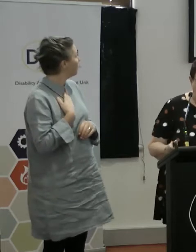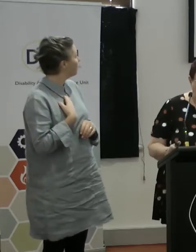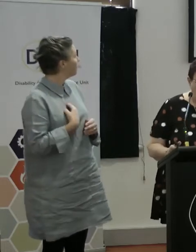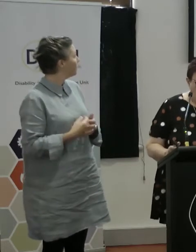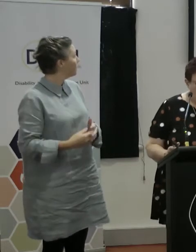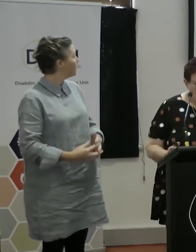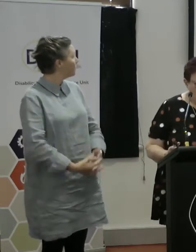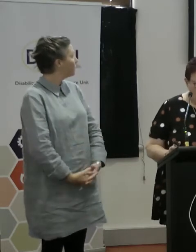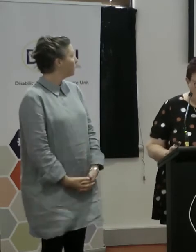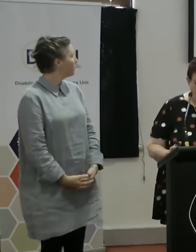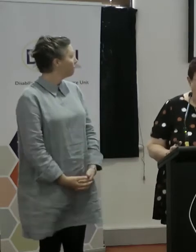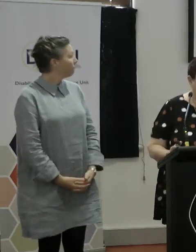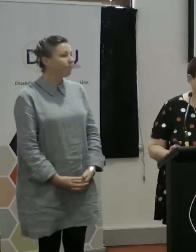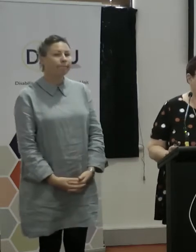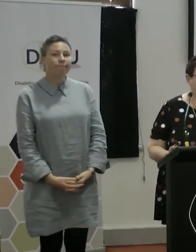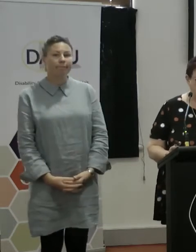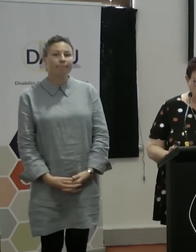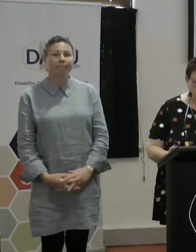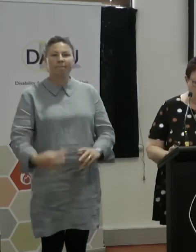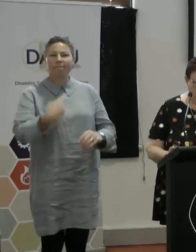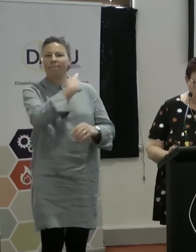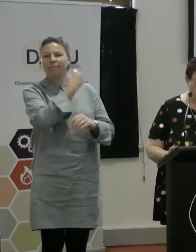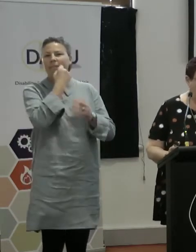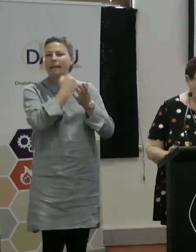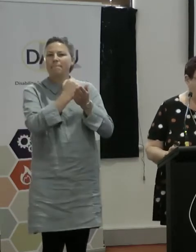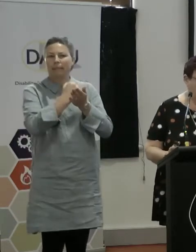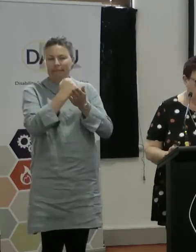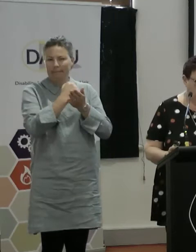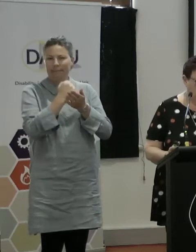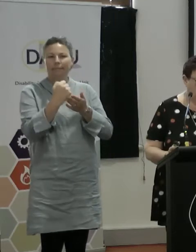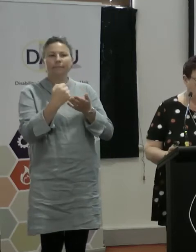Okay, just a few statistics. The Royal Commission went over